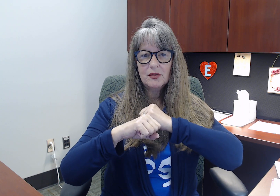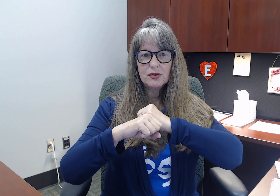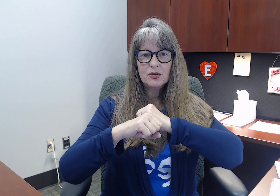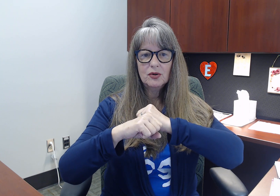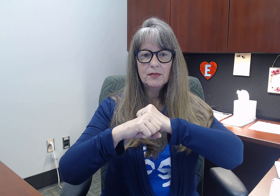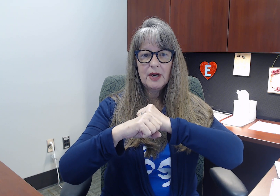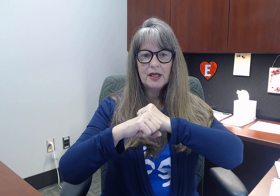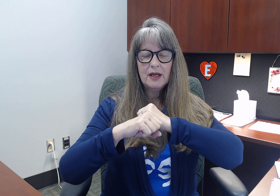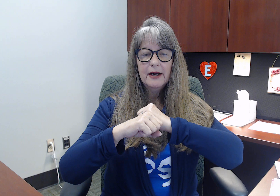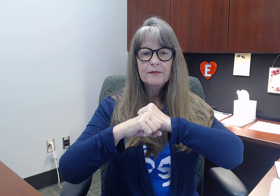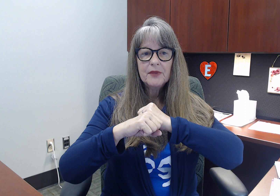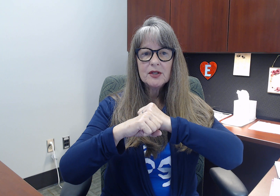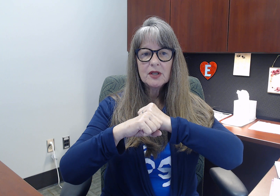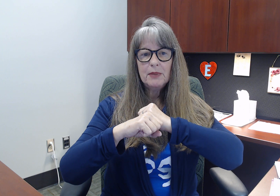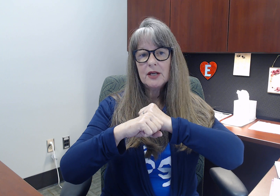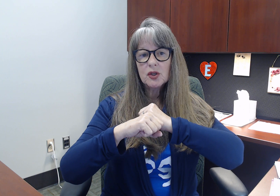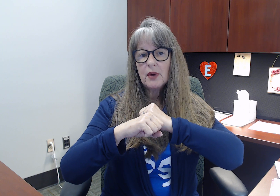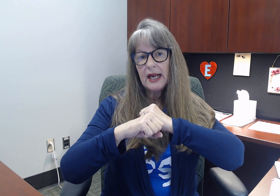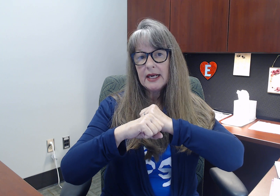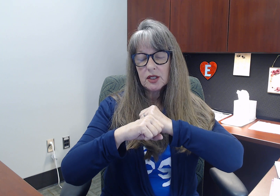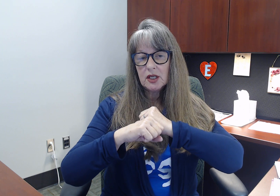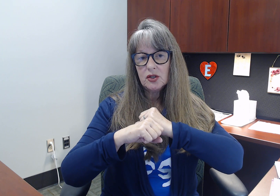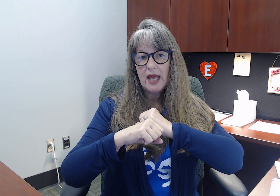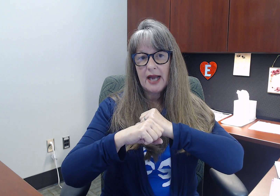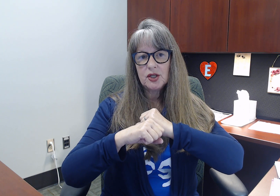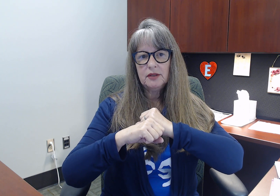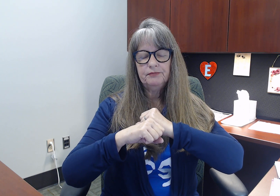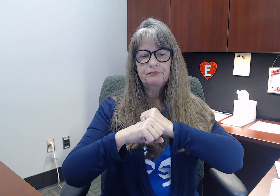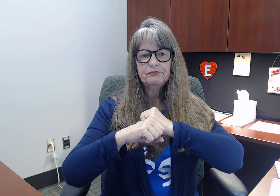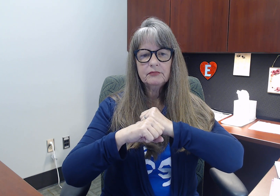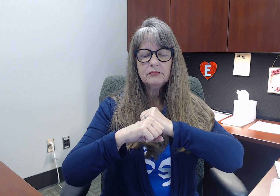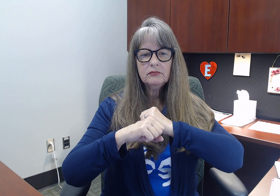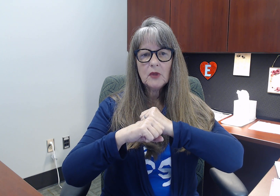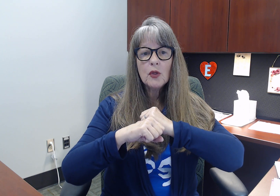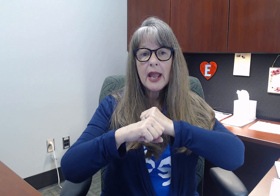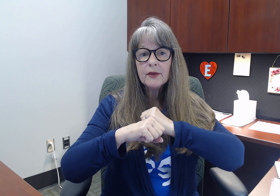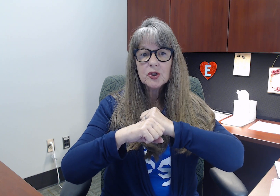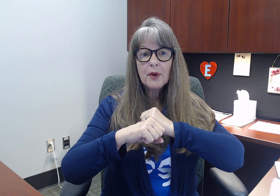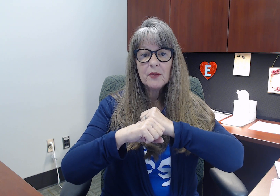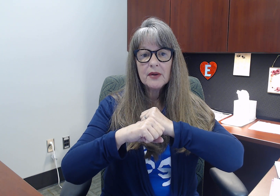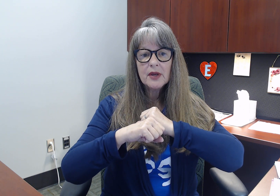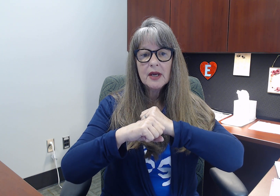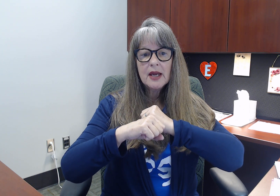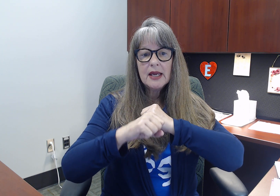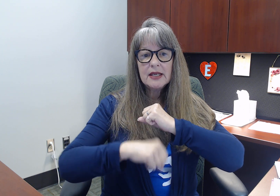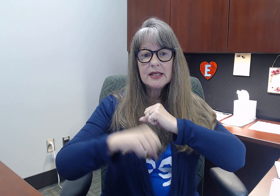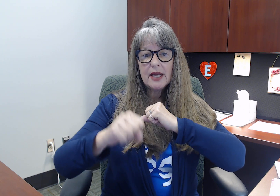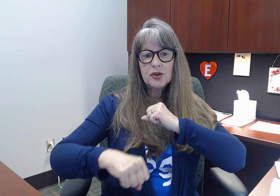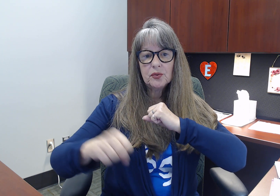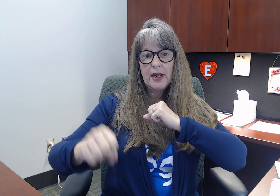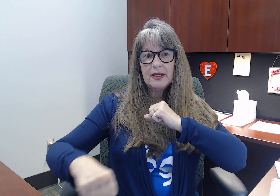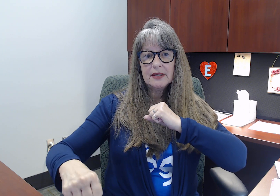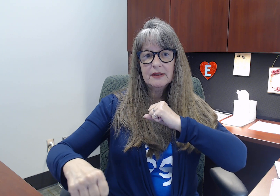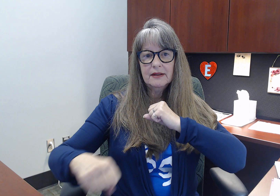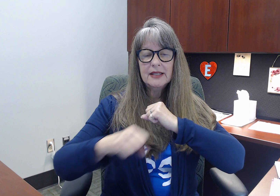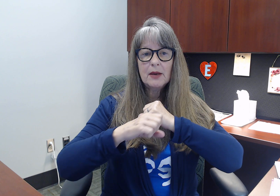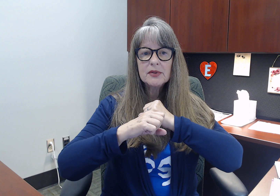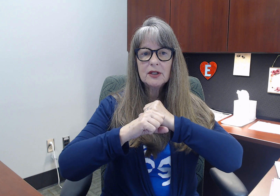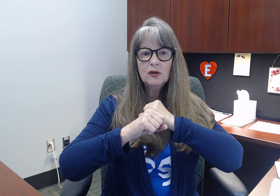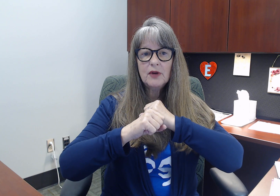to your body. And it's because the right hand is going to do the action of the hand that you write with. Exaggerate. It's almost like you've got